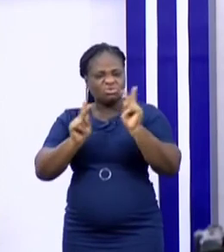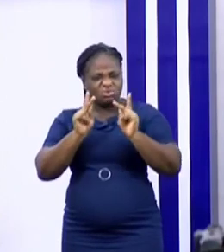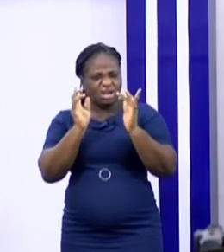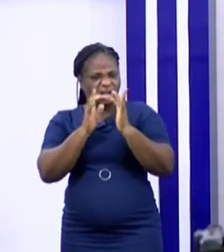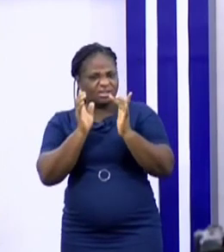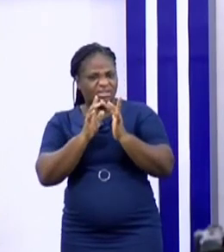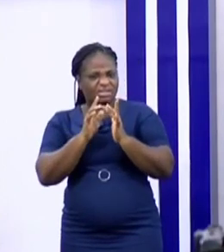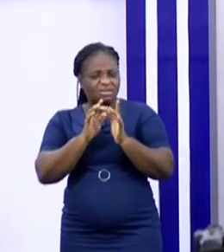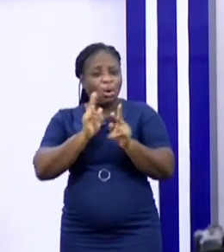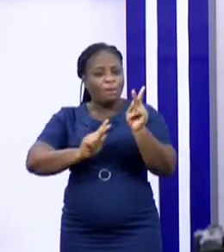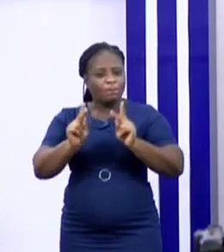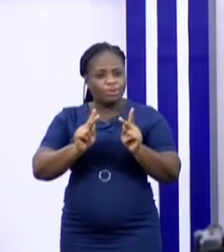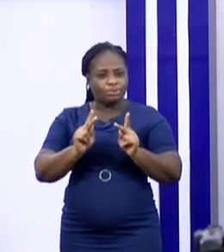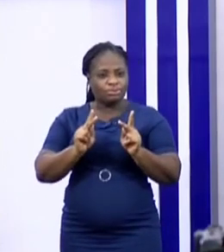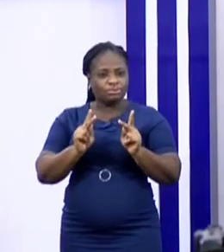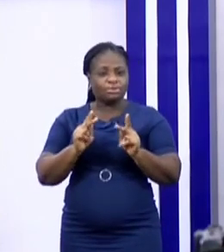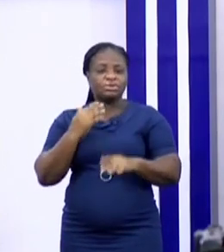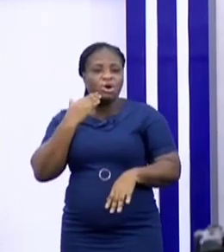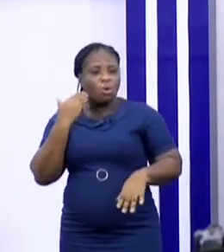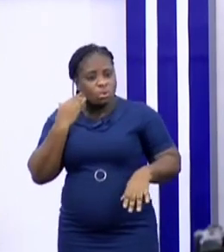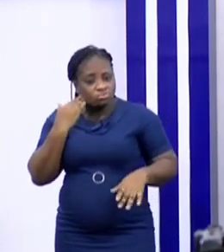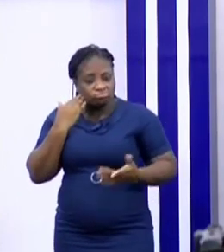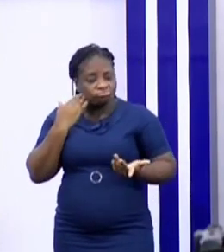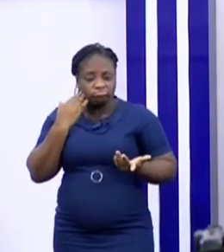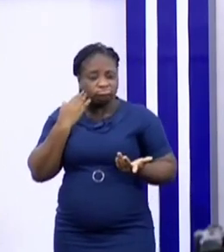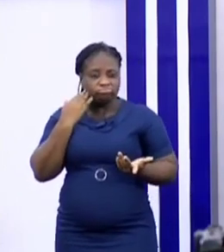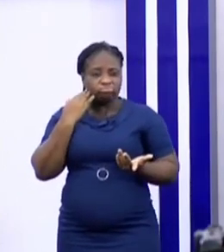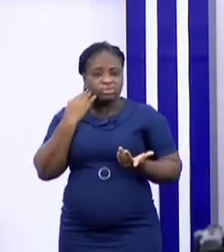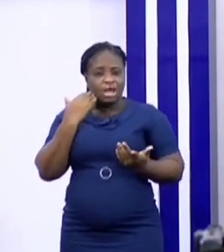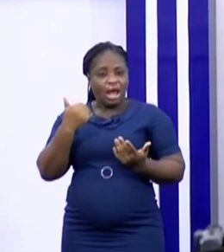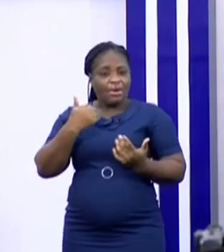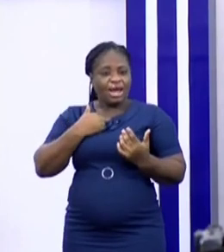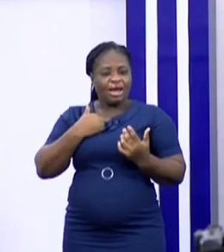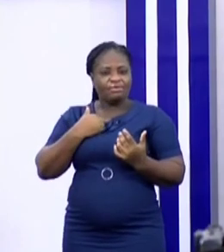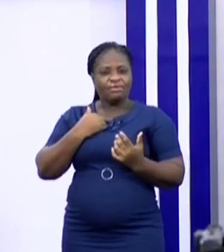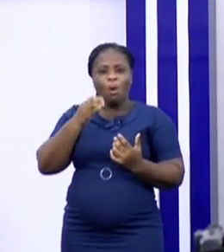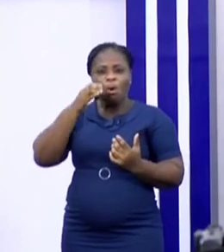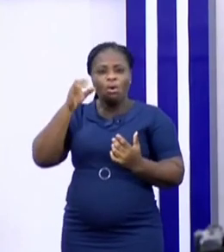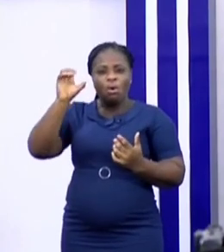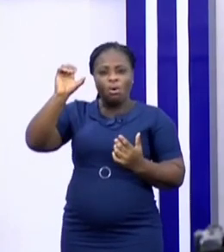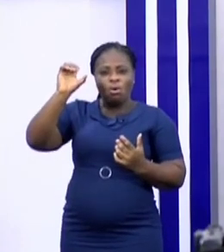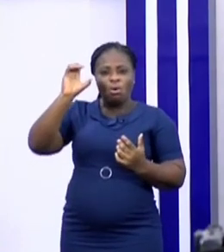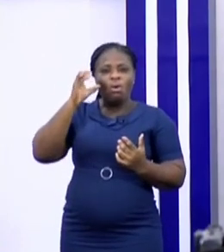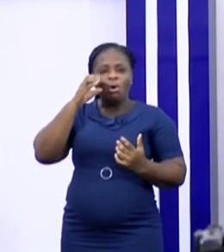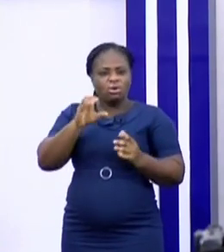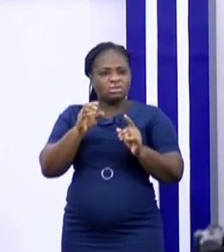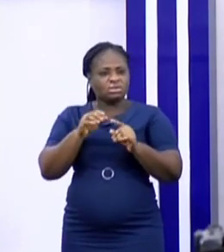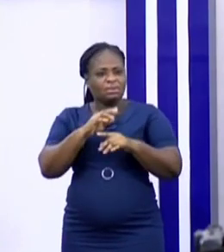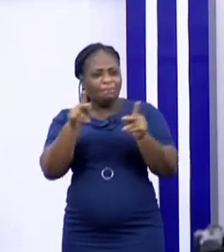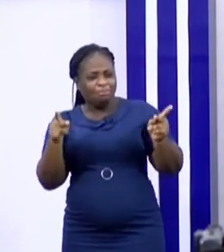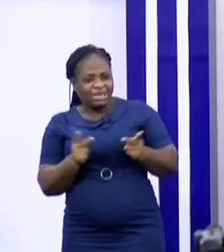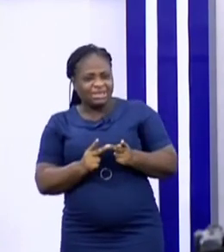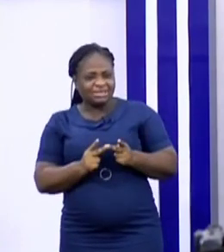We are testing all people we meet in their homes. We have hotspots where we visit, like